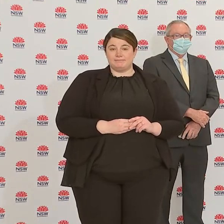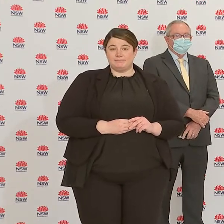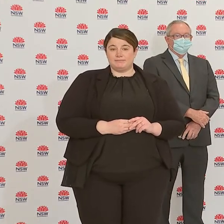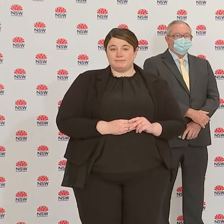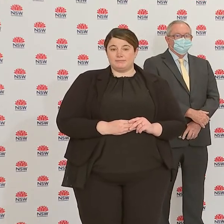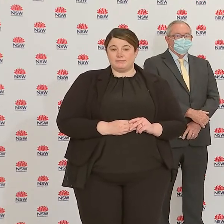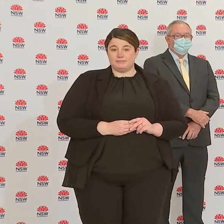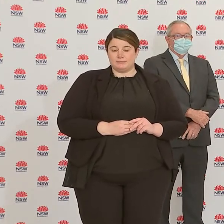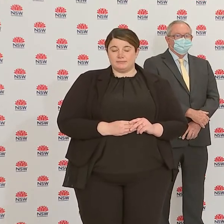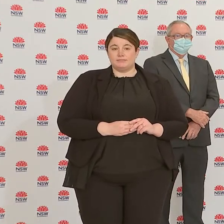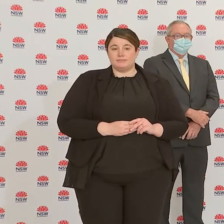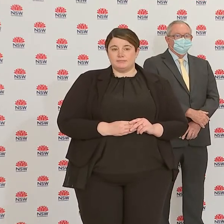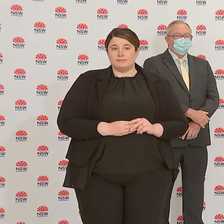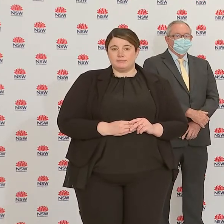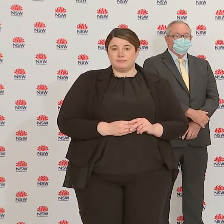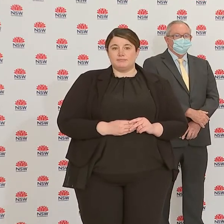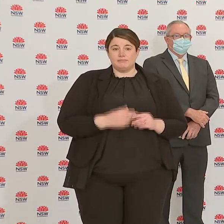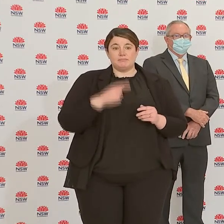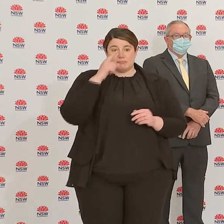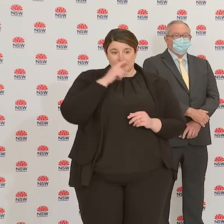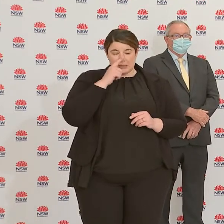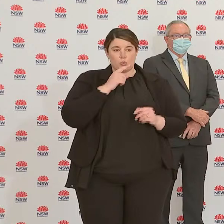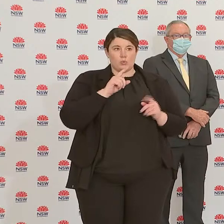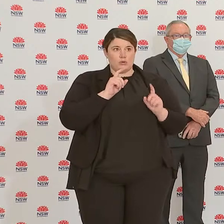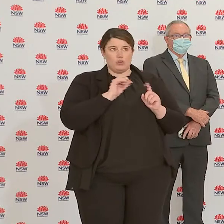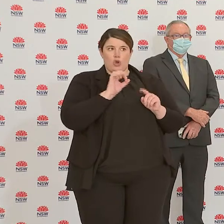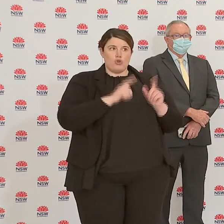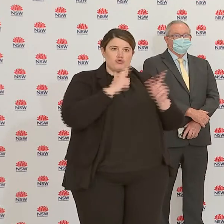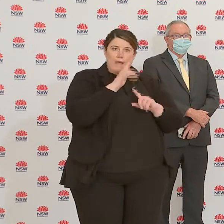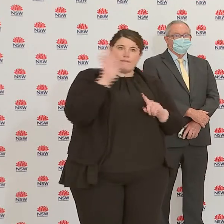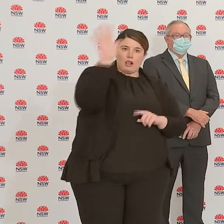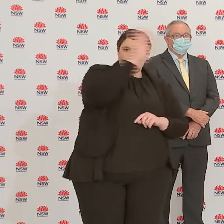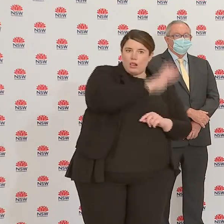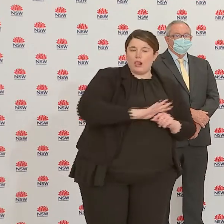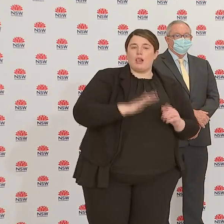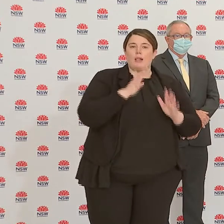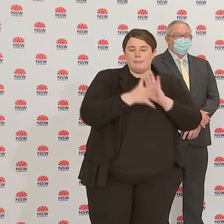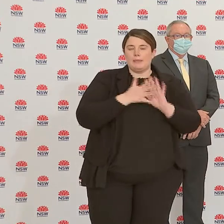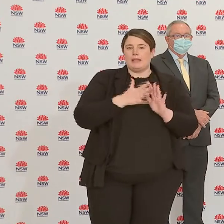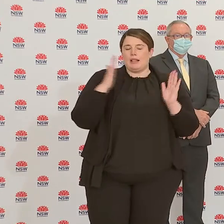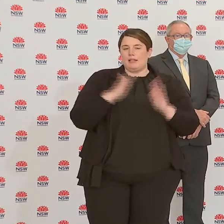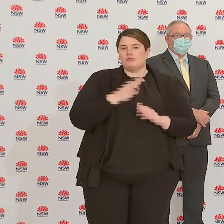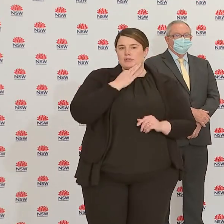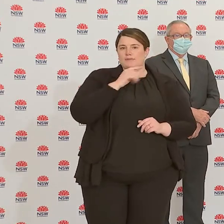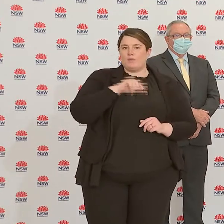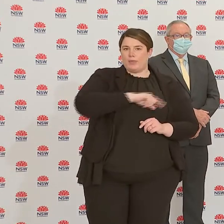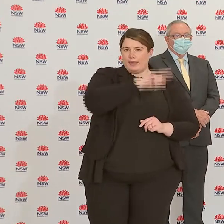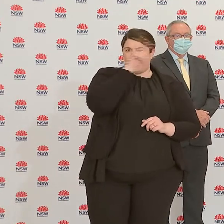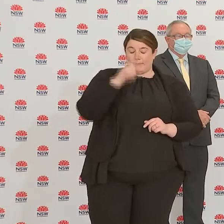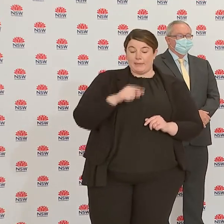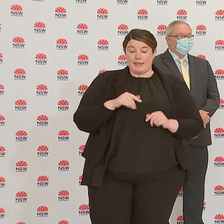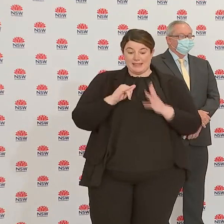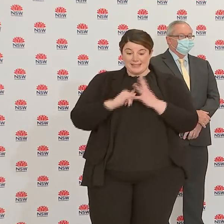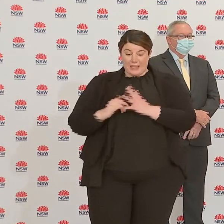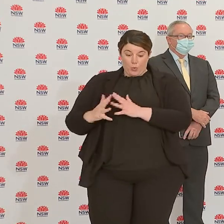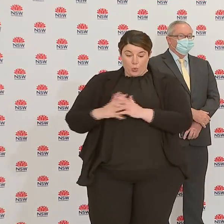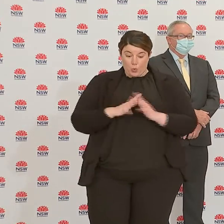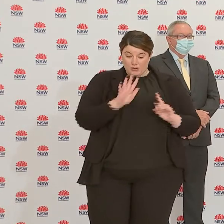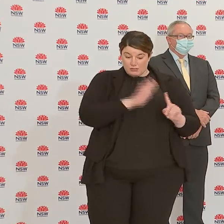a large number of people. At the moment, vaccinating populations in southwestern Sydney and western